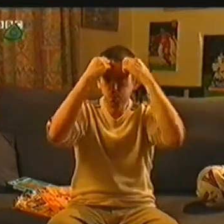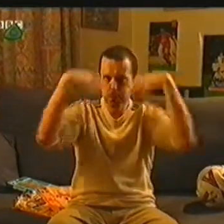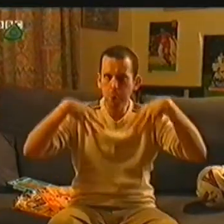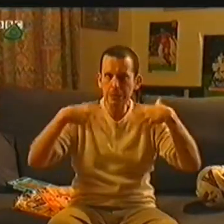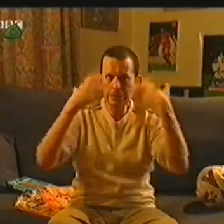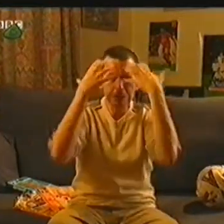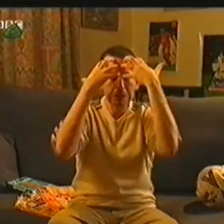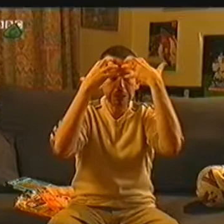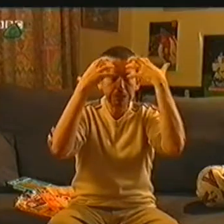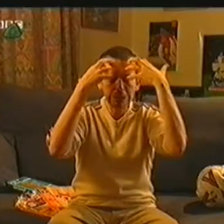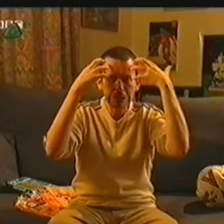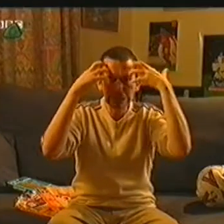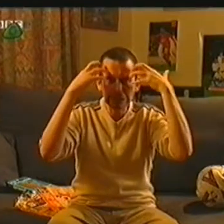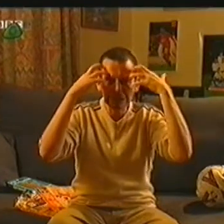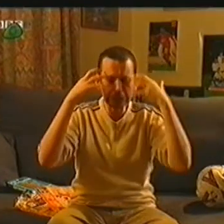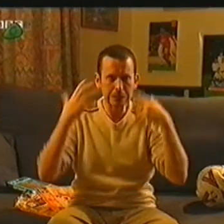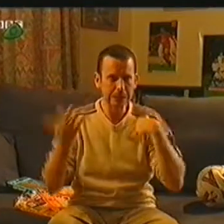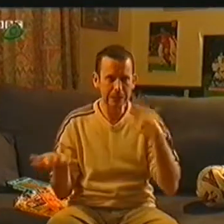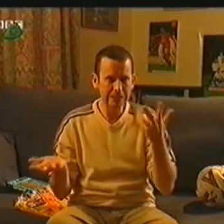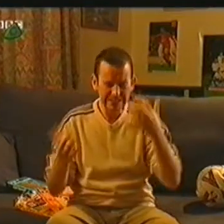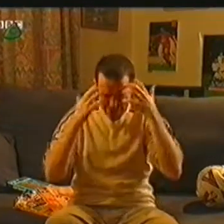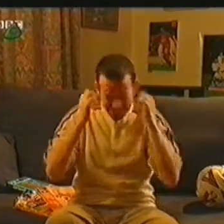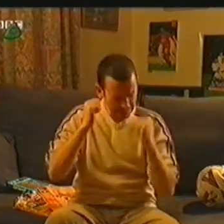sidelines. "Yes, yes, yes!"